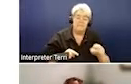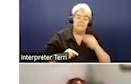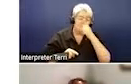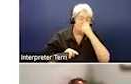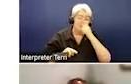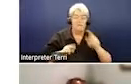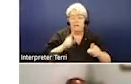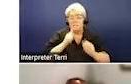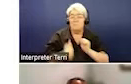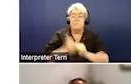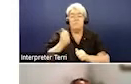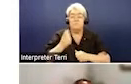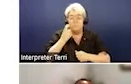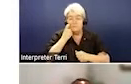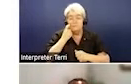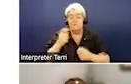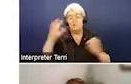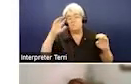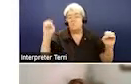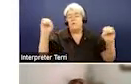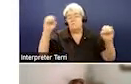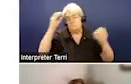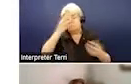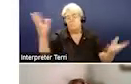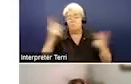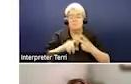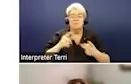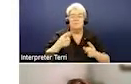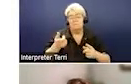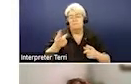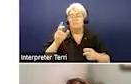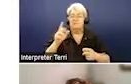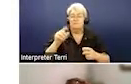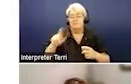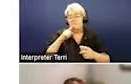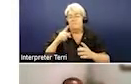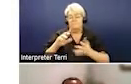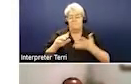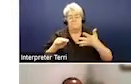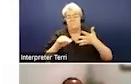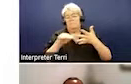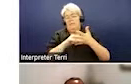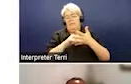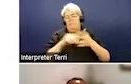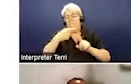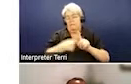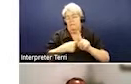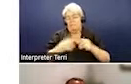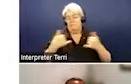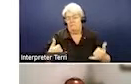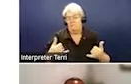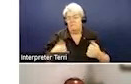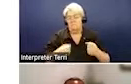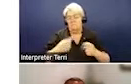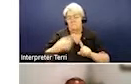as our latest crisis news, dated out of mid portion of this month. That is really talking about something that we're